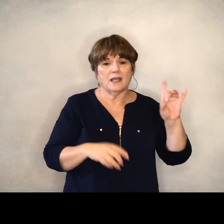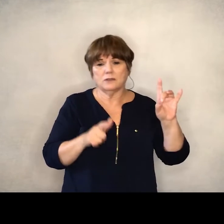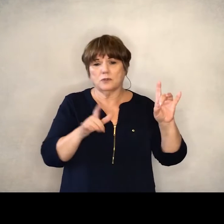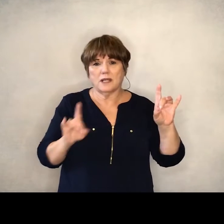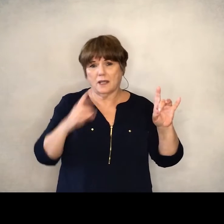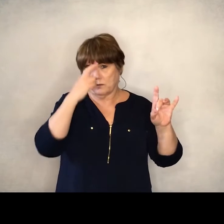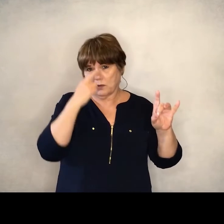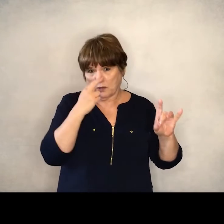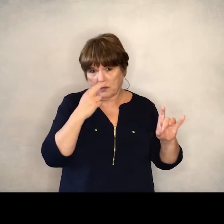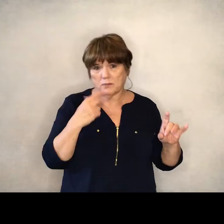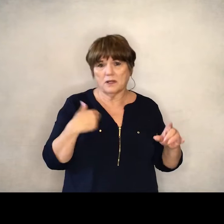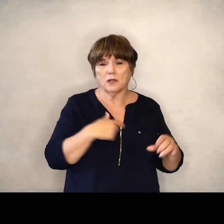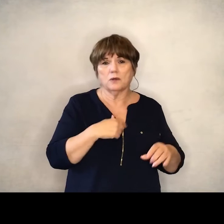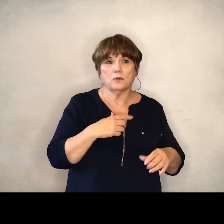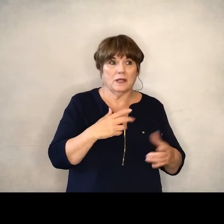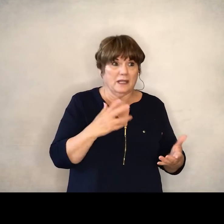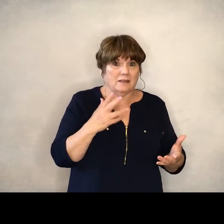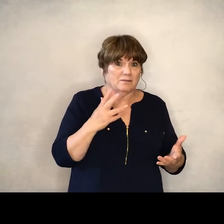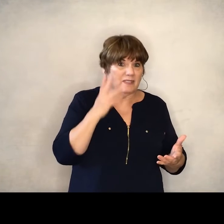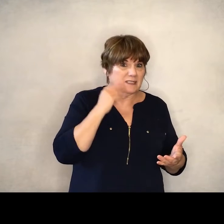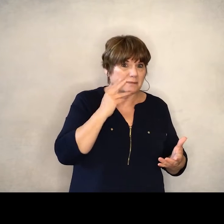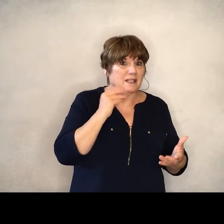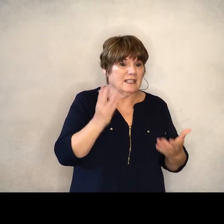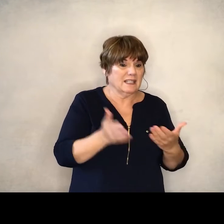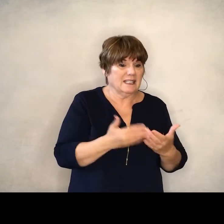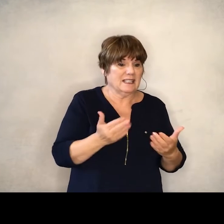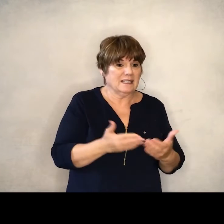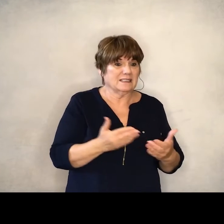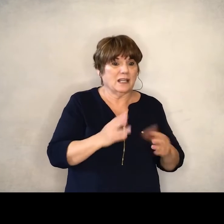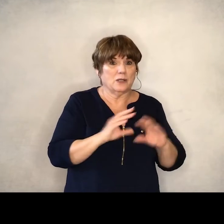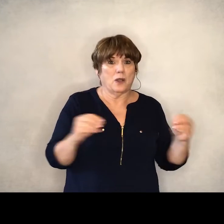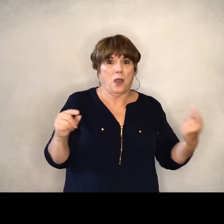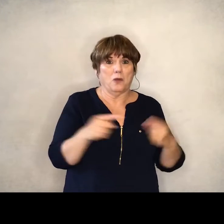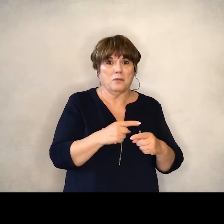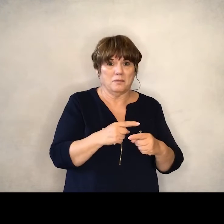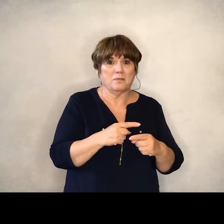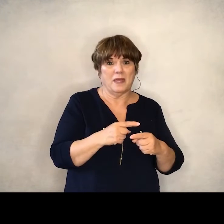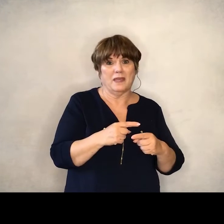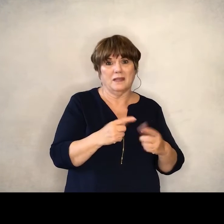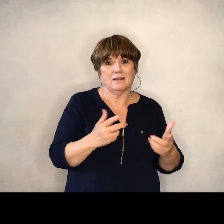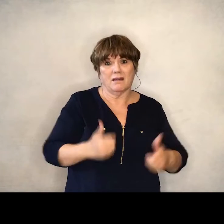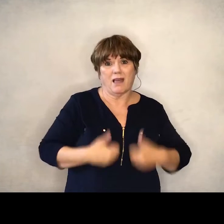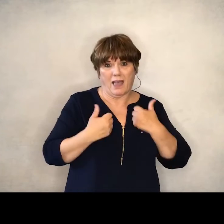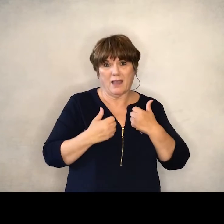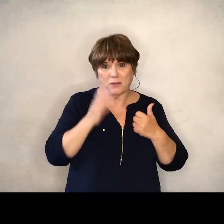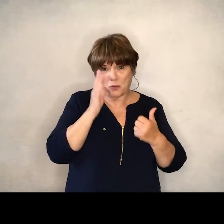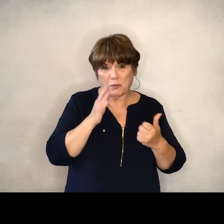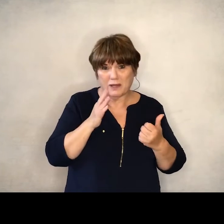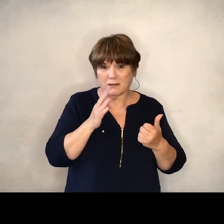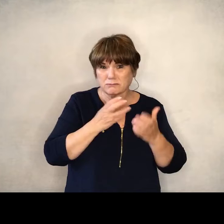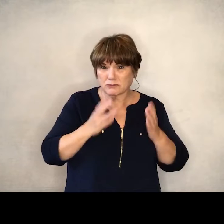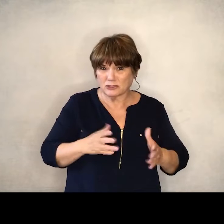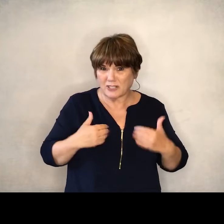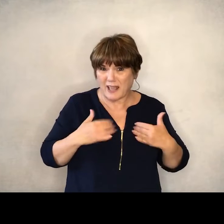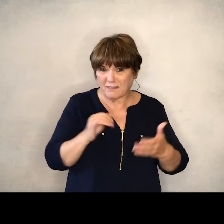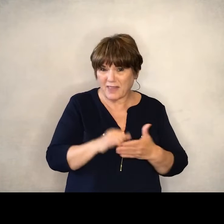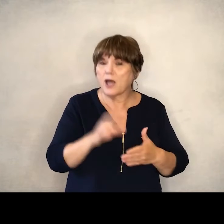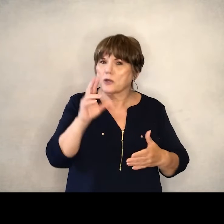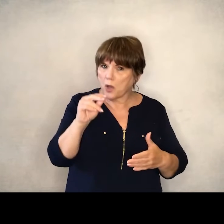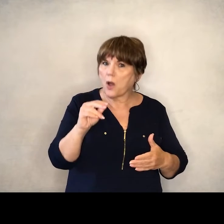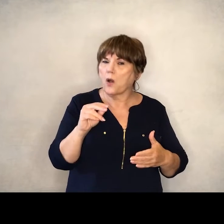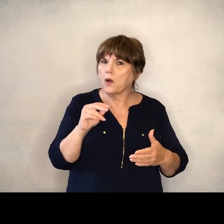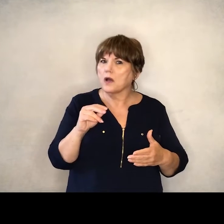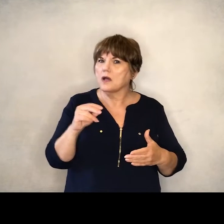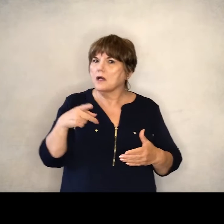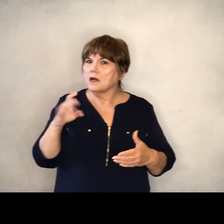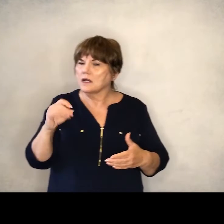experience an easy, pleasant, pain-free life. In fact, Jesus promised the exact opposite. He said, in the world